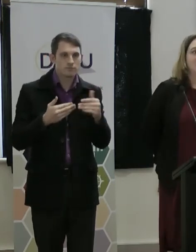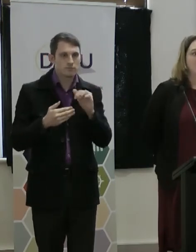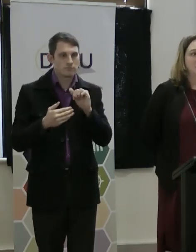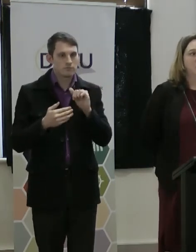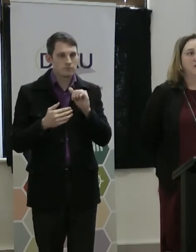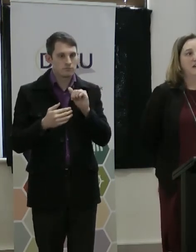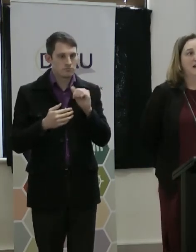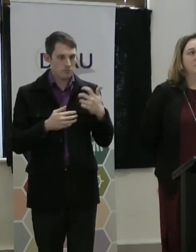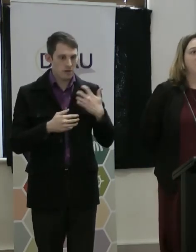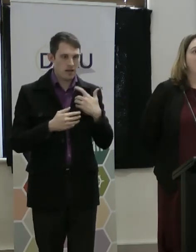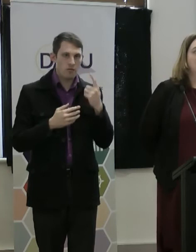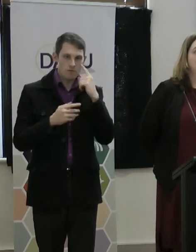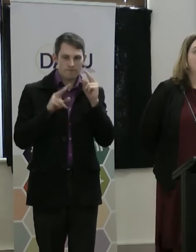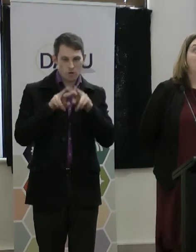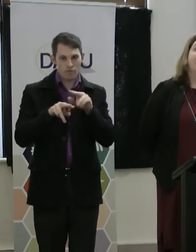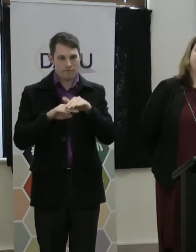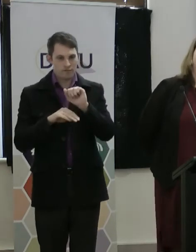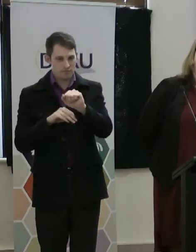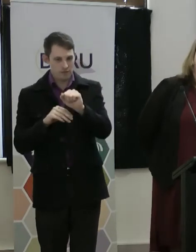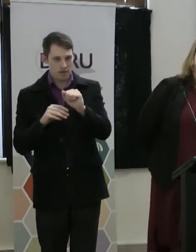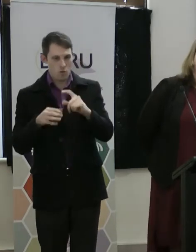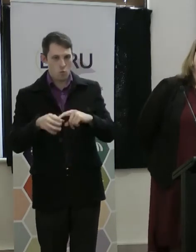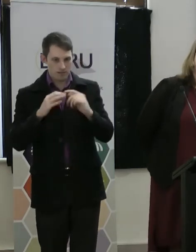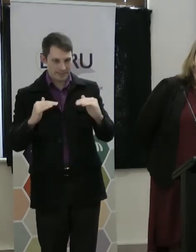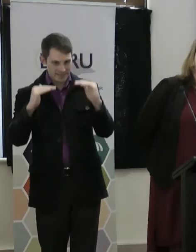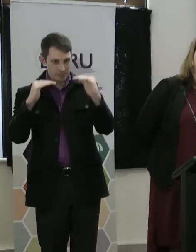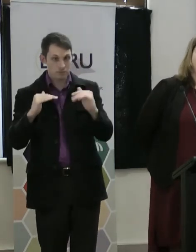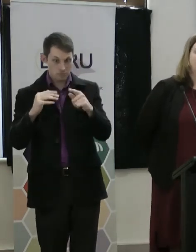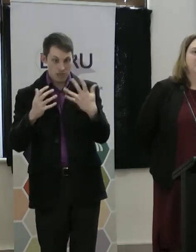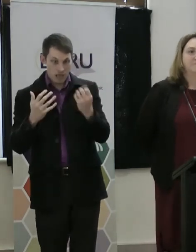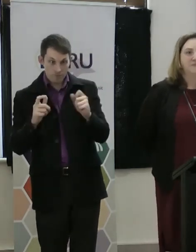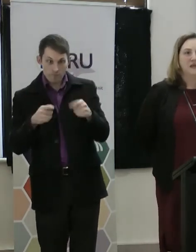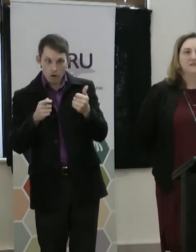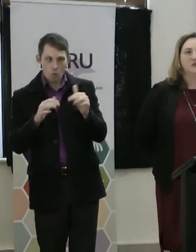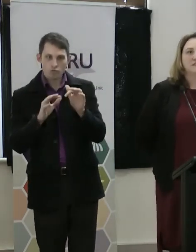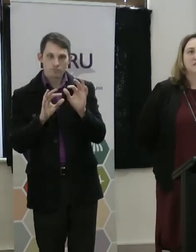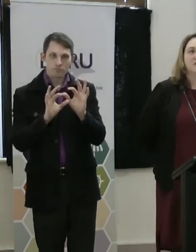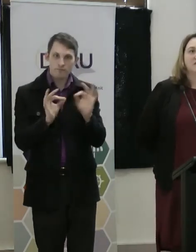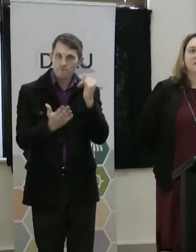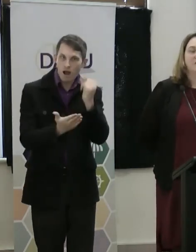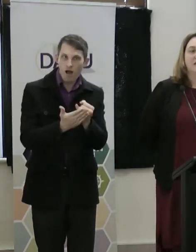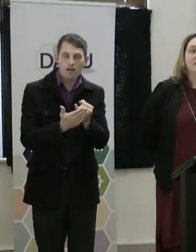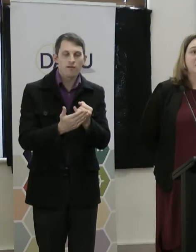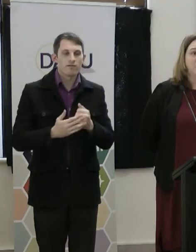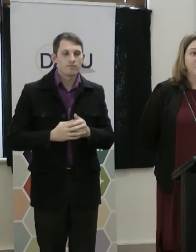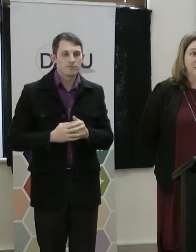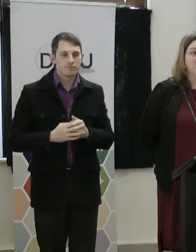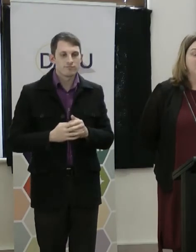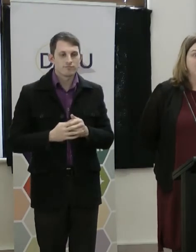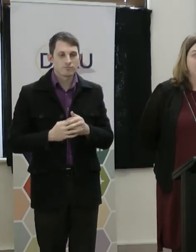that an NDIS provider has provided or hasn't provided and should have provided. As long as the services have been